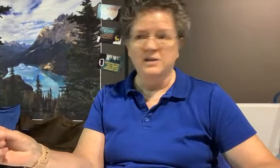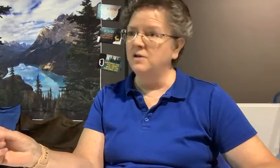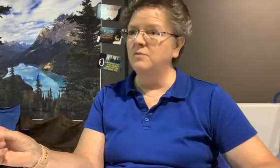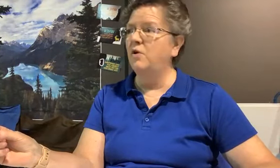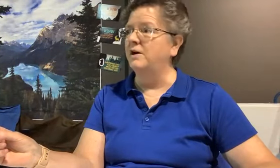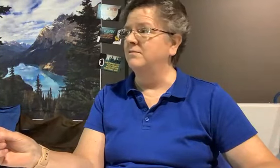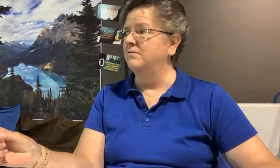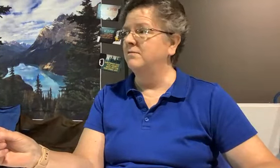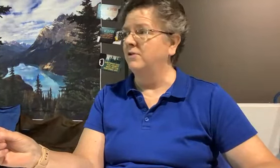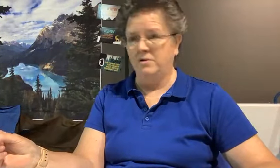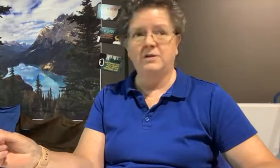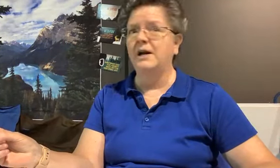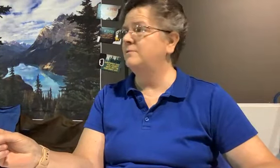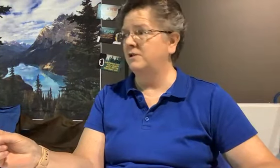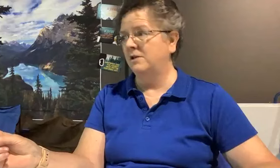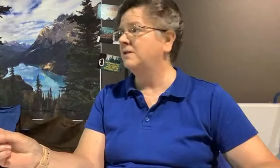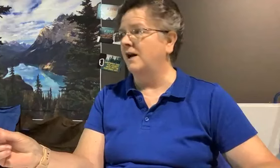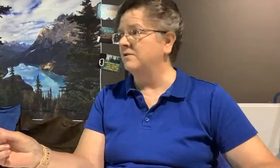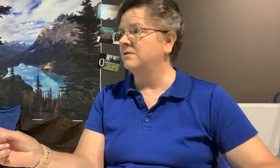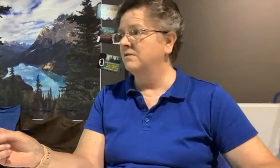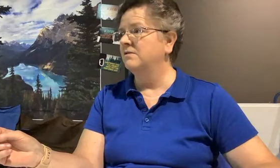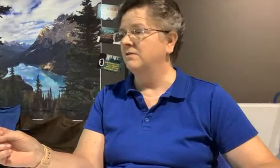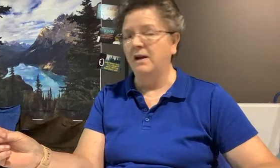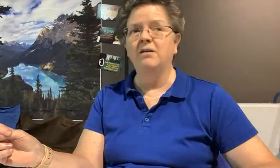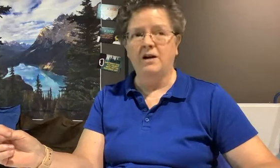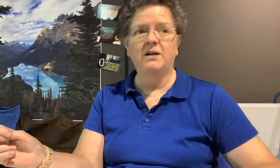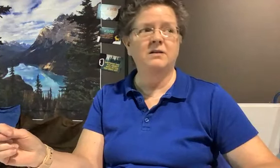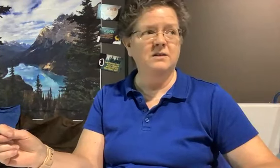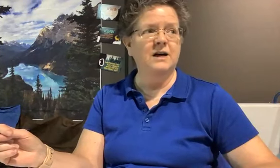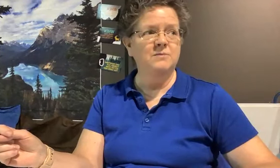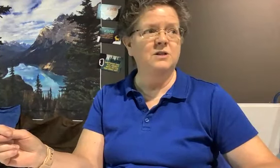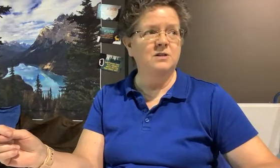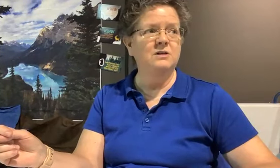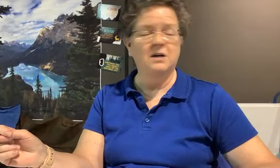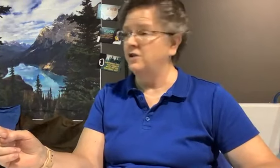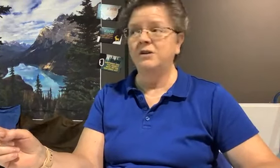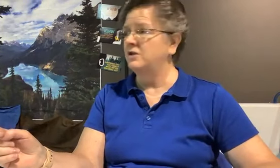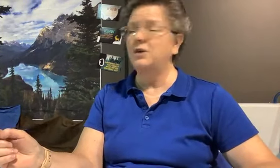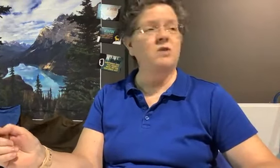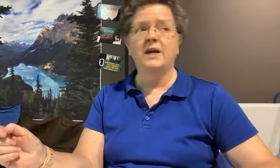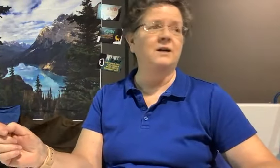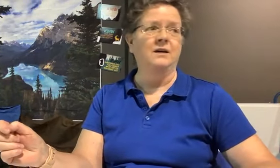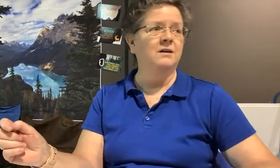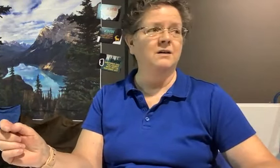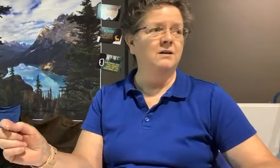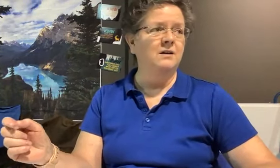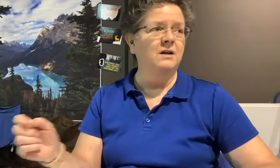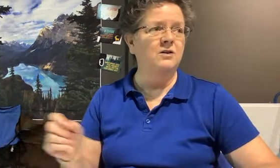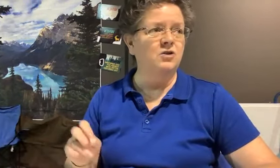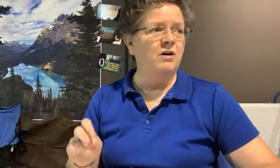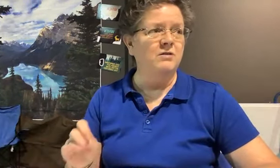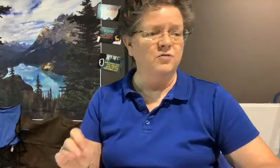tells them what? They're in the times of the Gentiles. They are in the times of the Gentiles. There's no king in charge right